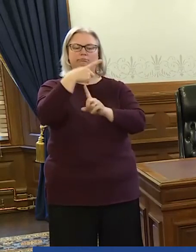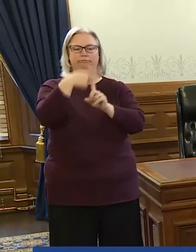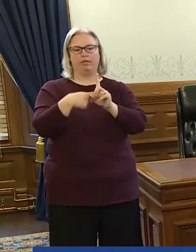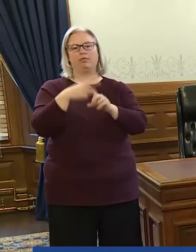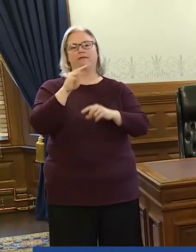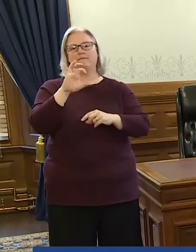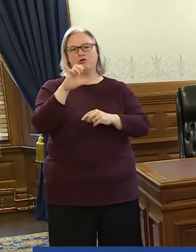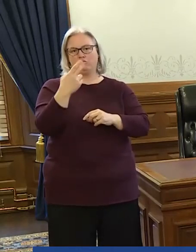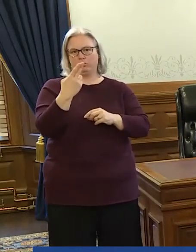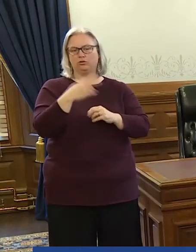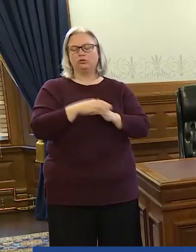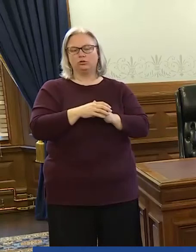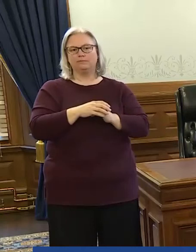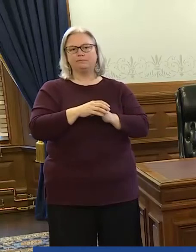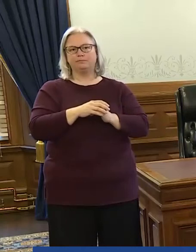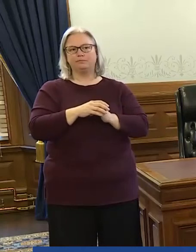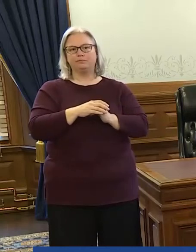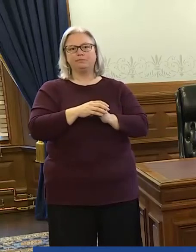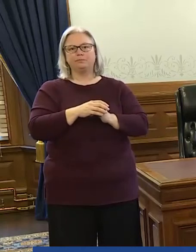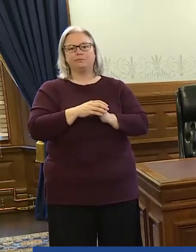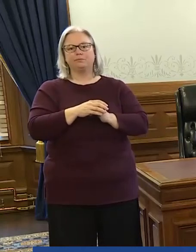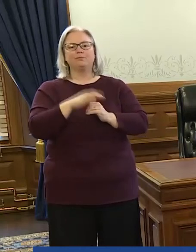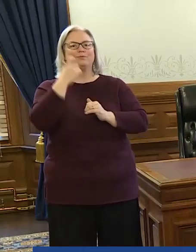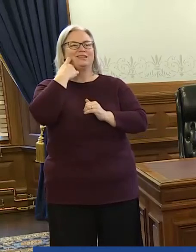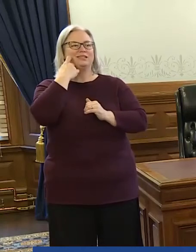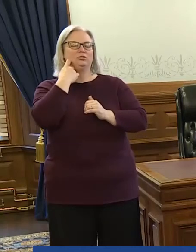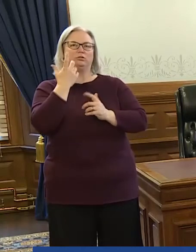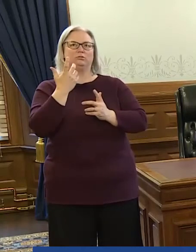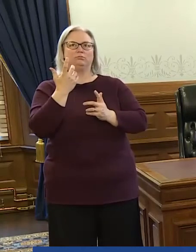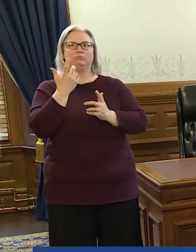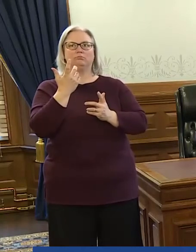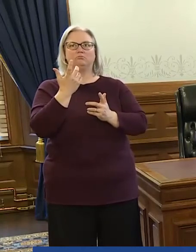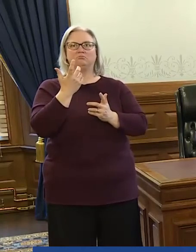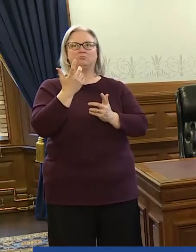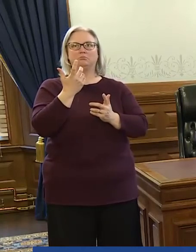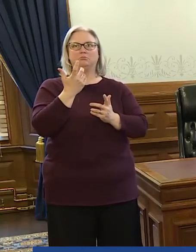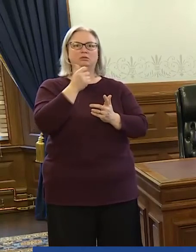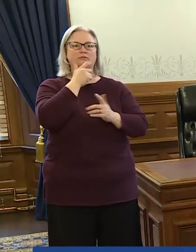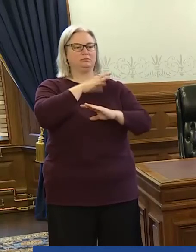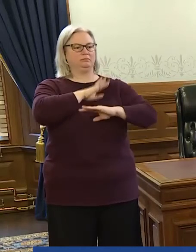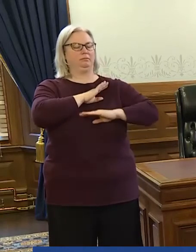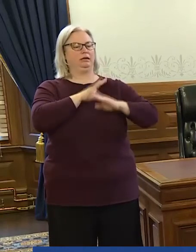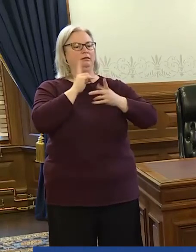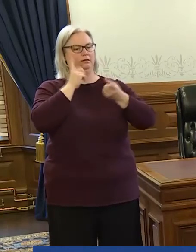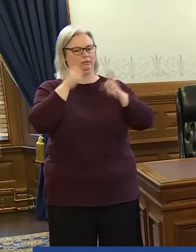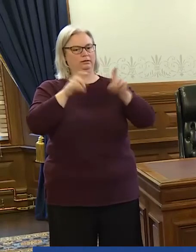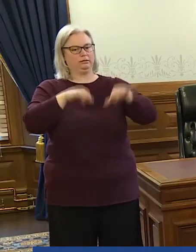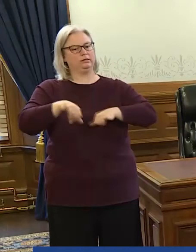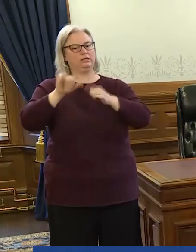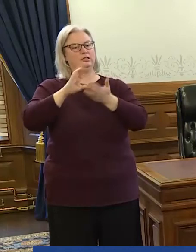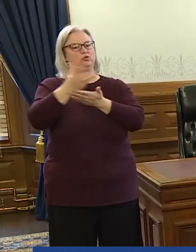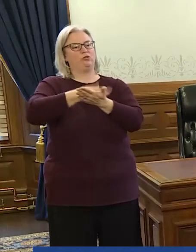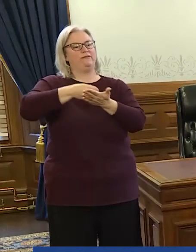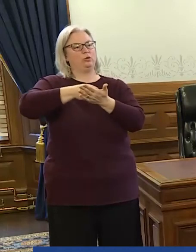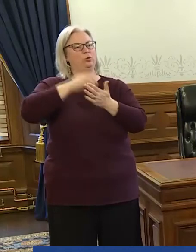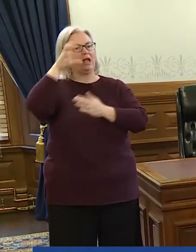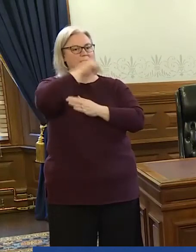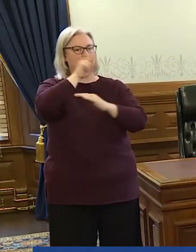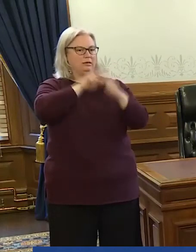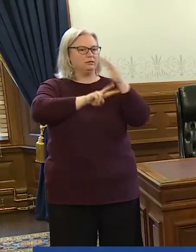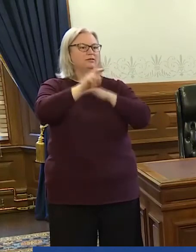of March. We just about, if didn't meet the consensus revenue estimates for